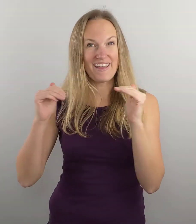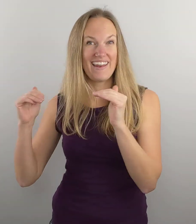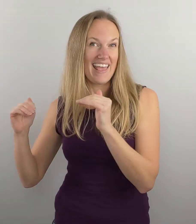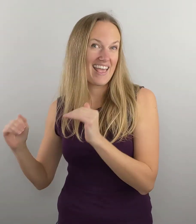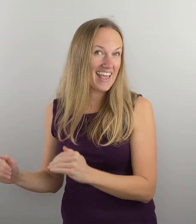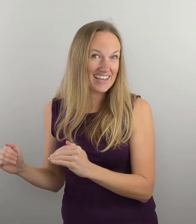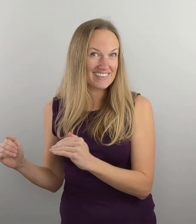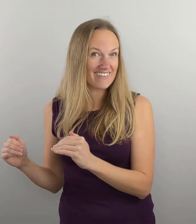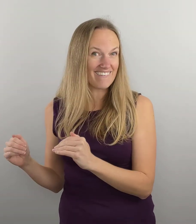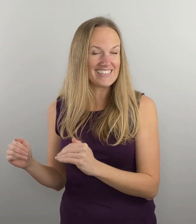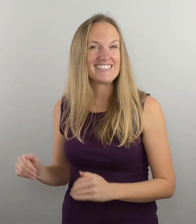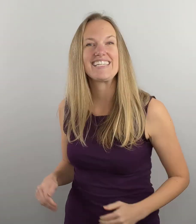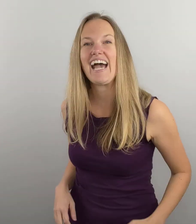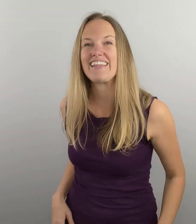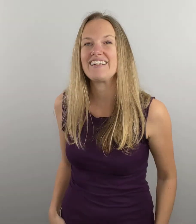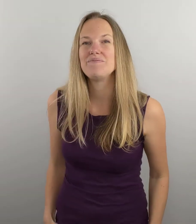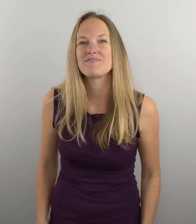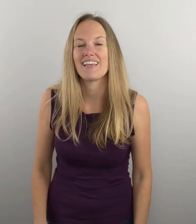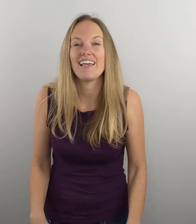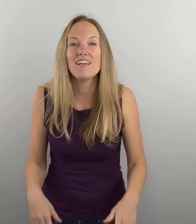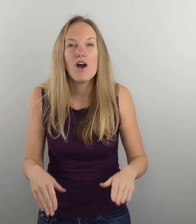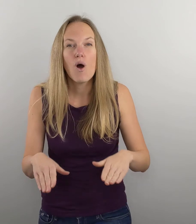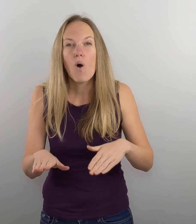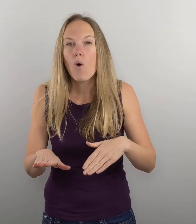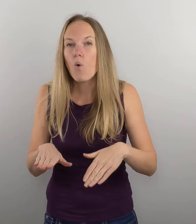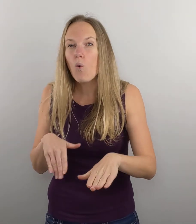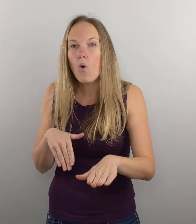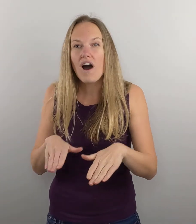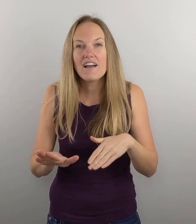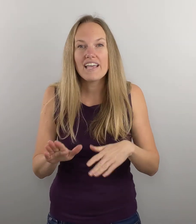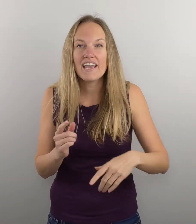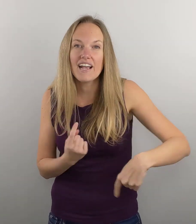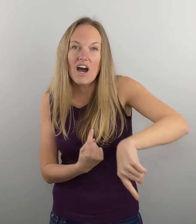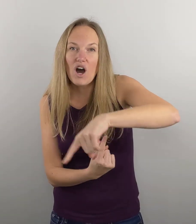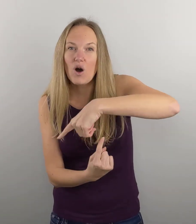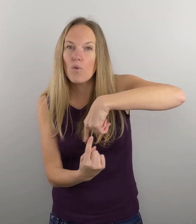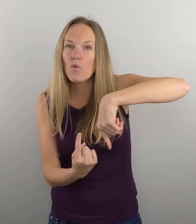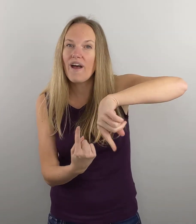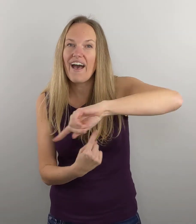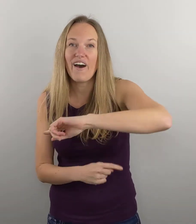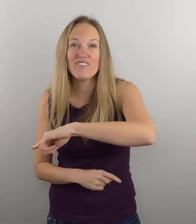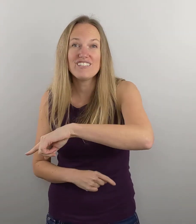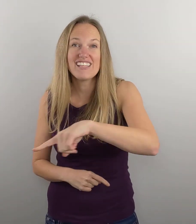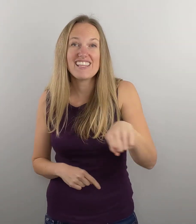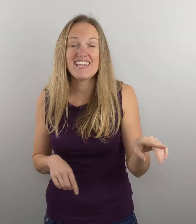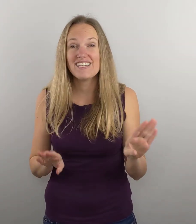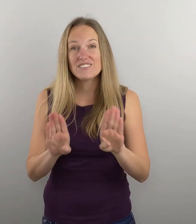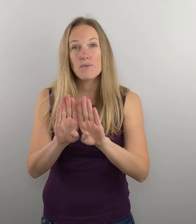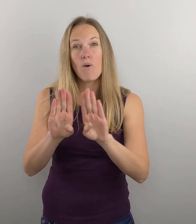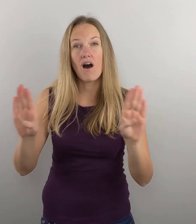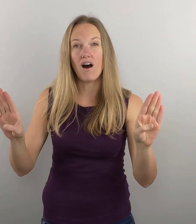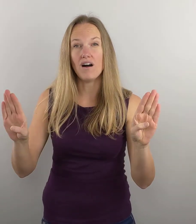1 and the chorus together, okay? Walking around these